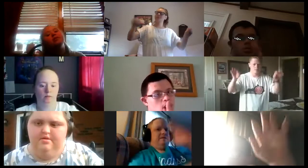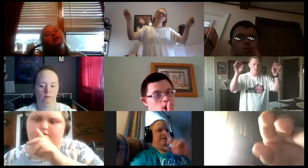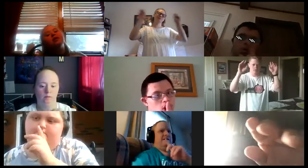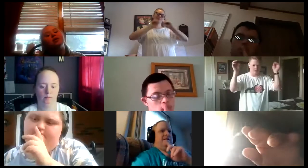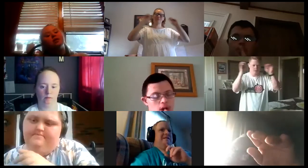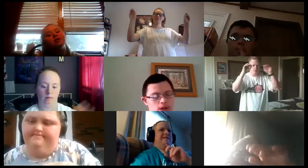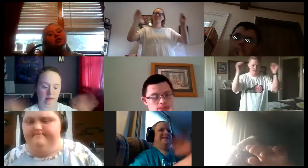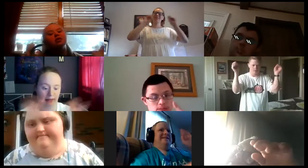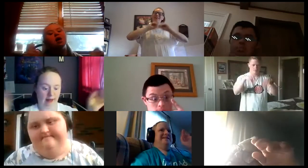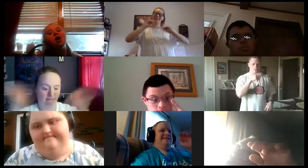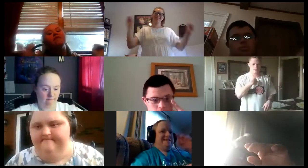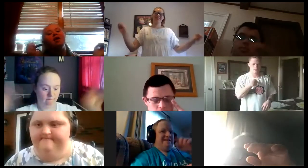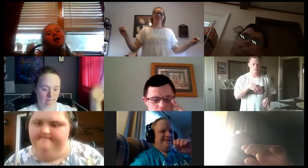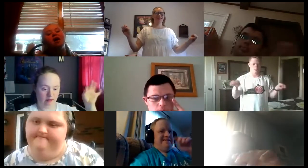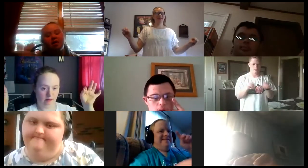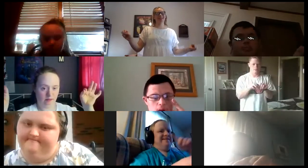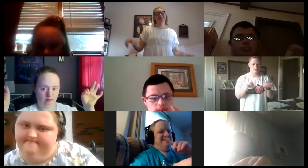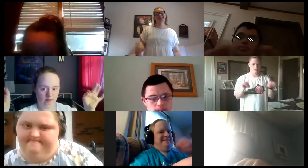me nothing.